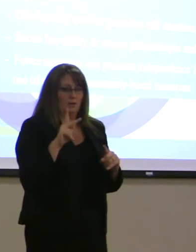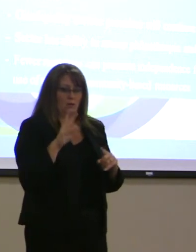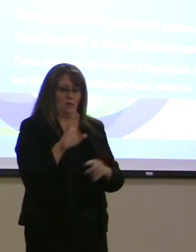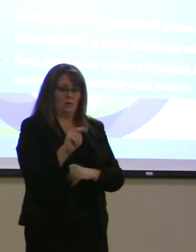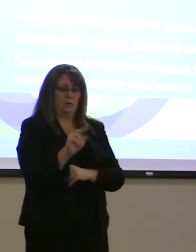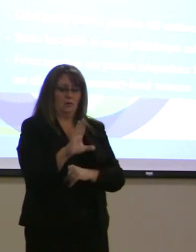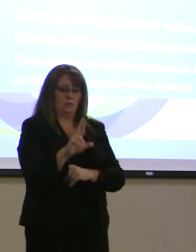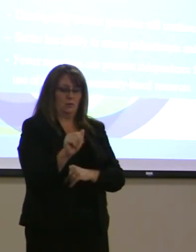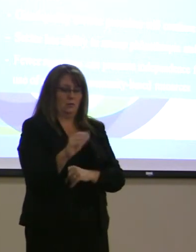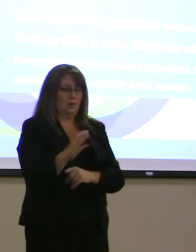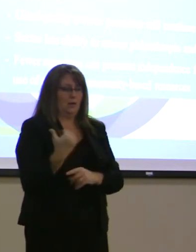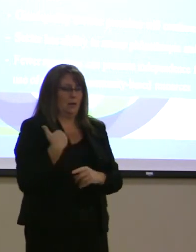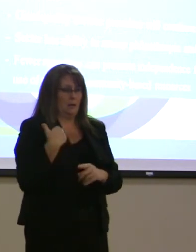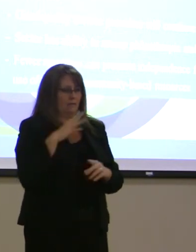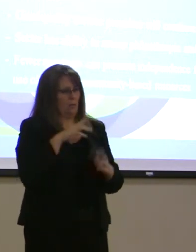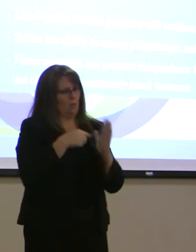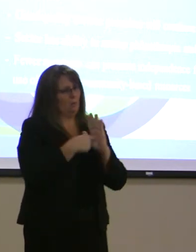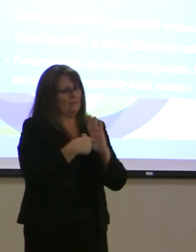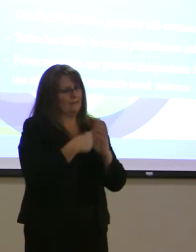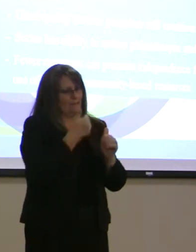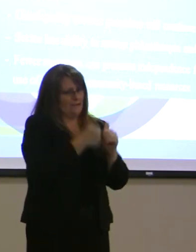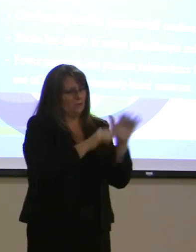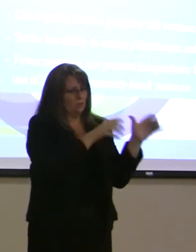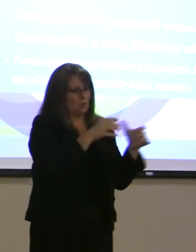NRC representatives, and they